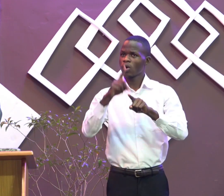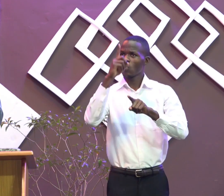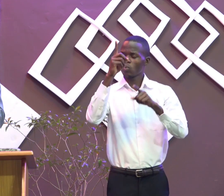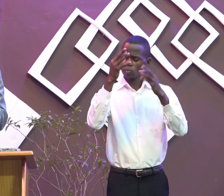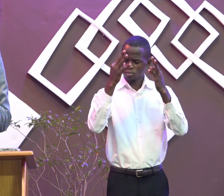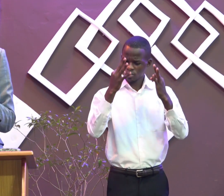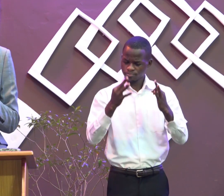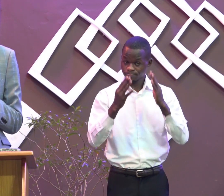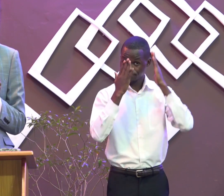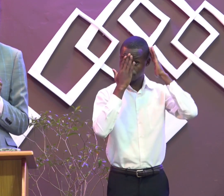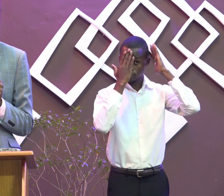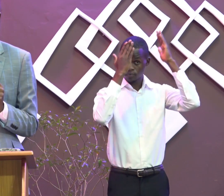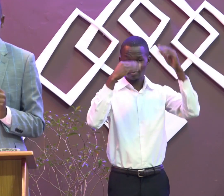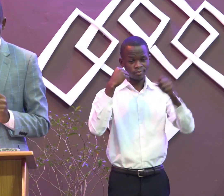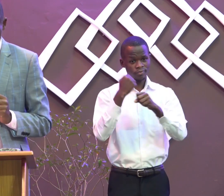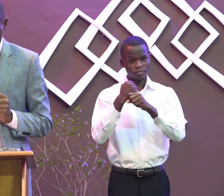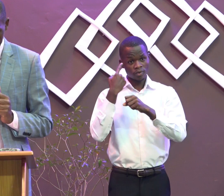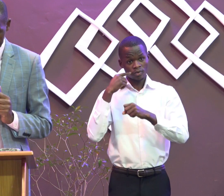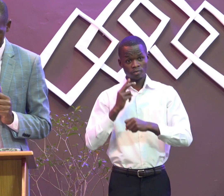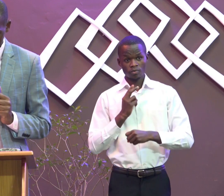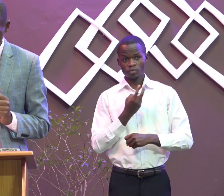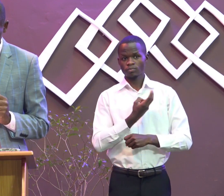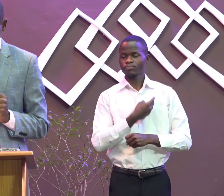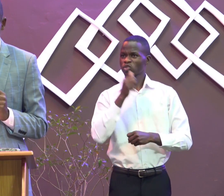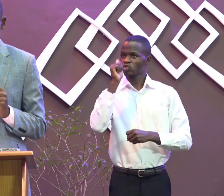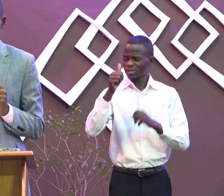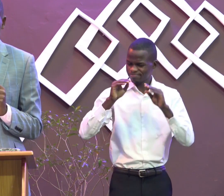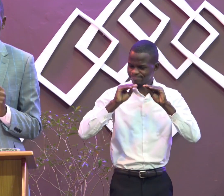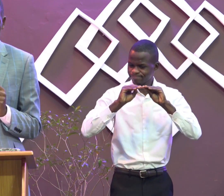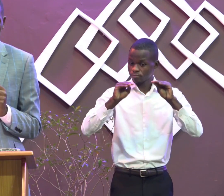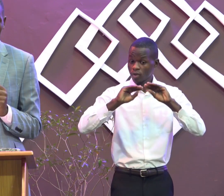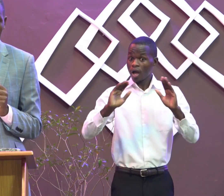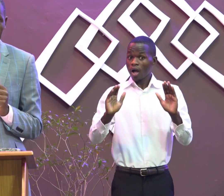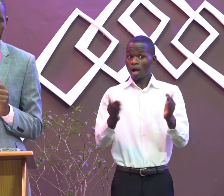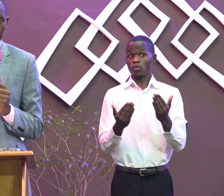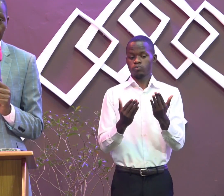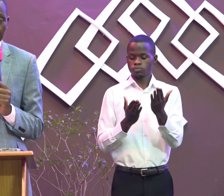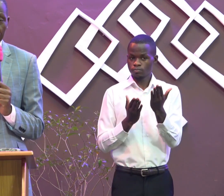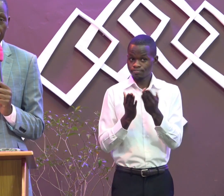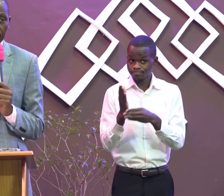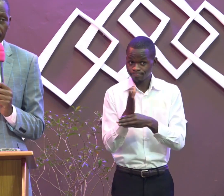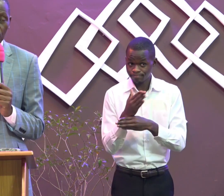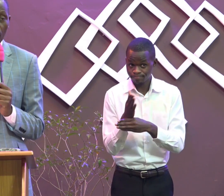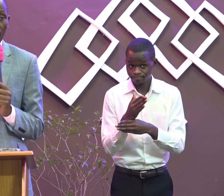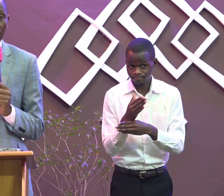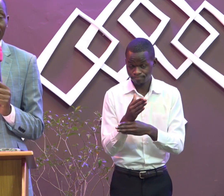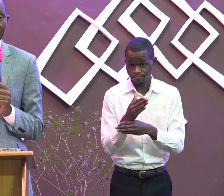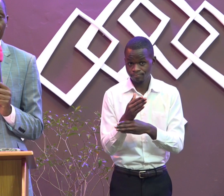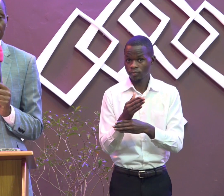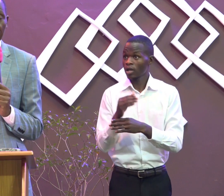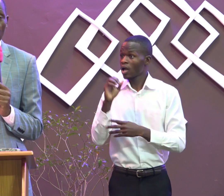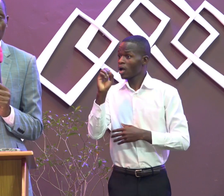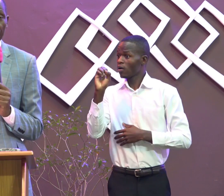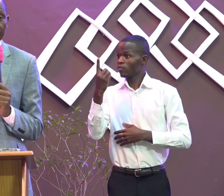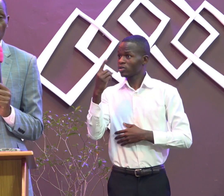yatuyigiriza okuweereza. One of the things Bishop taught us was to minister, how to minister. Yasooka n'abanga